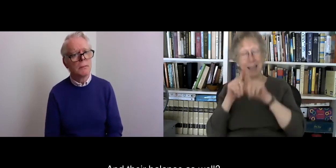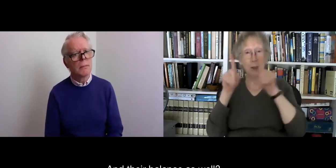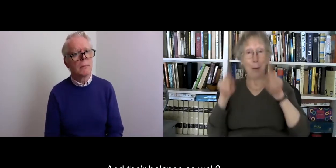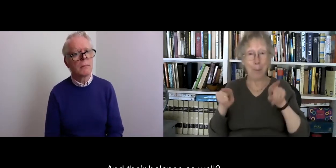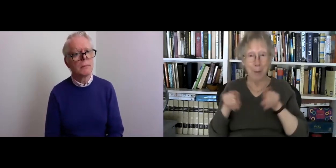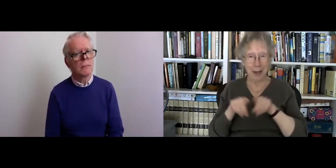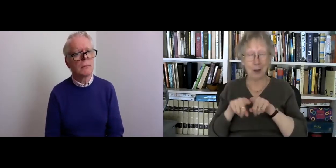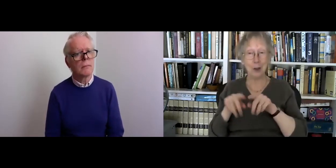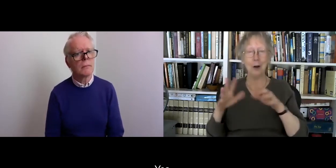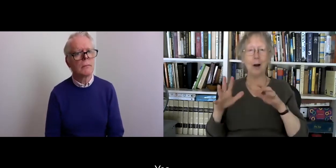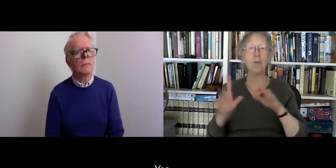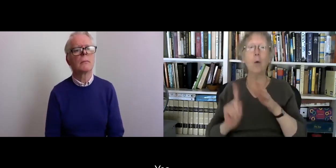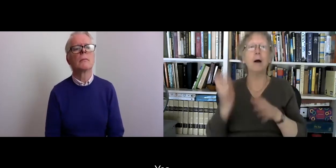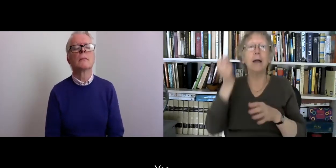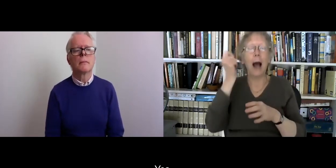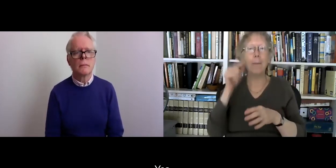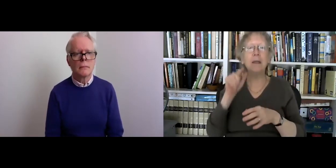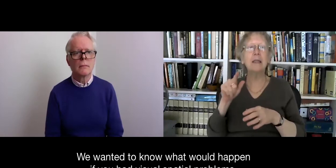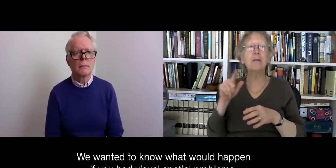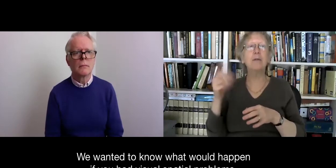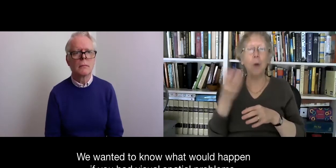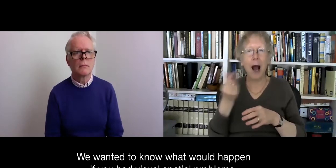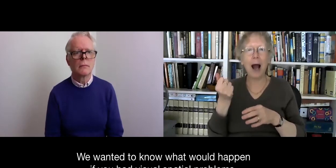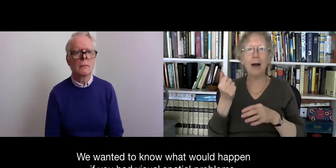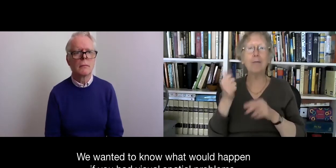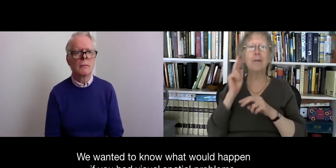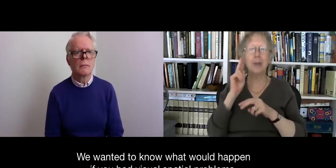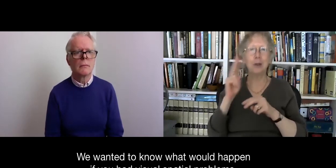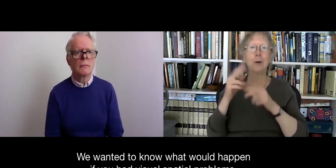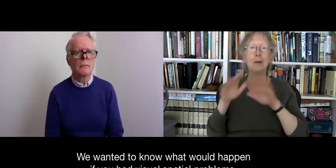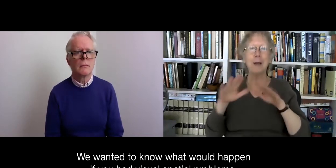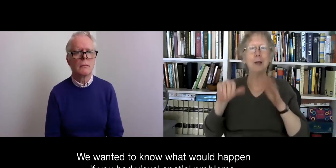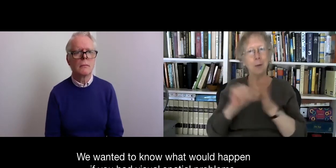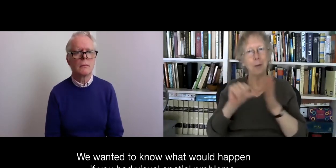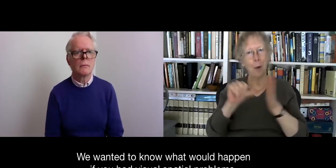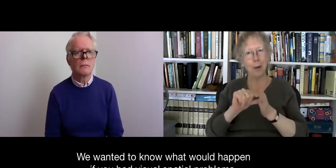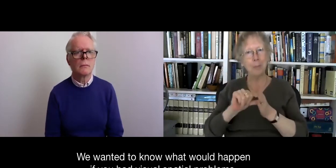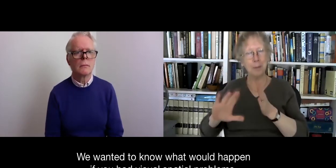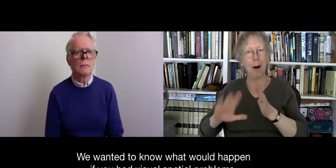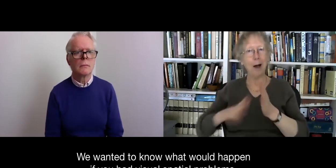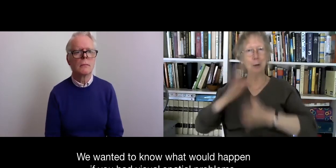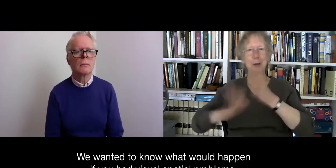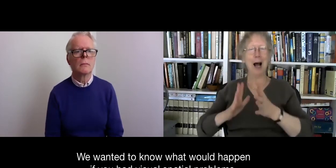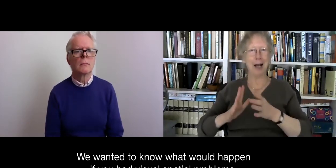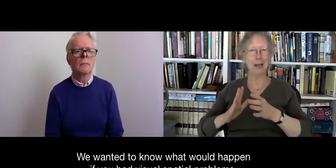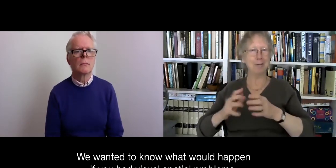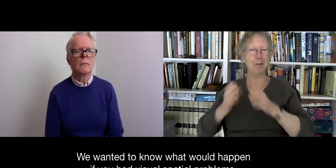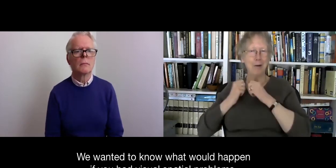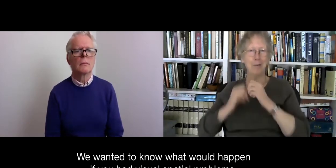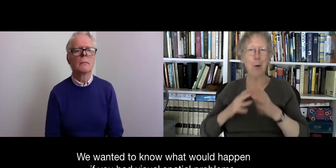well? Yes. And we wanted to know what would happen if you had visual spatial problems, what